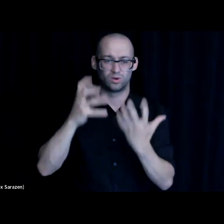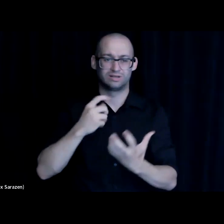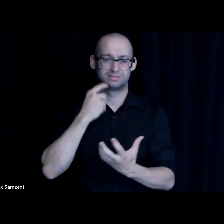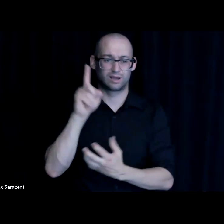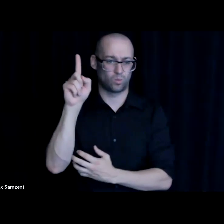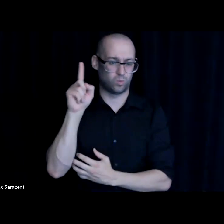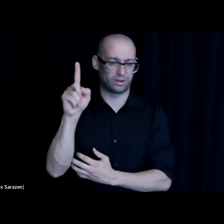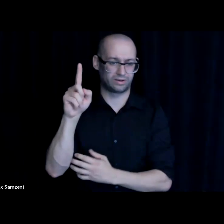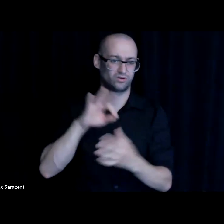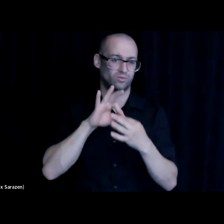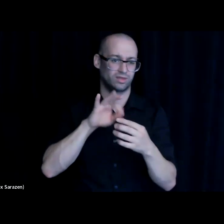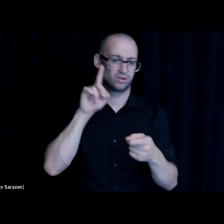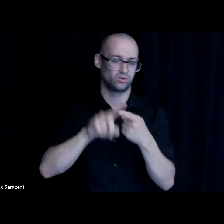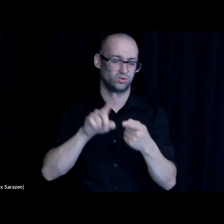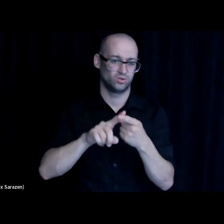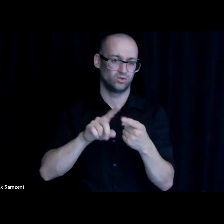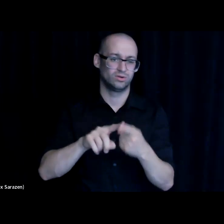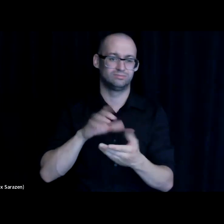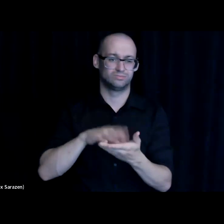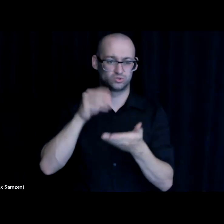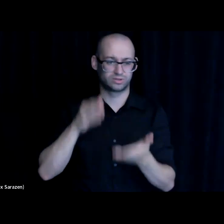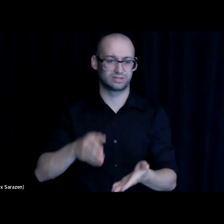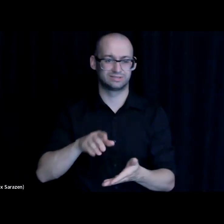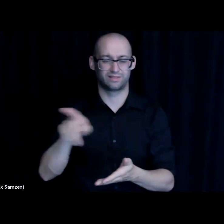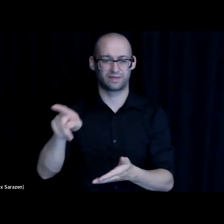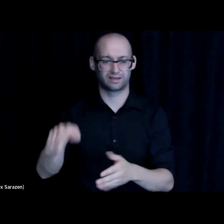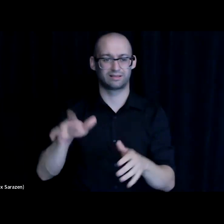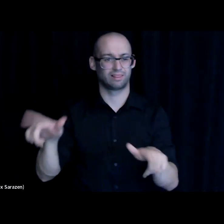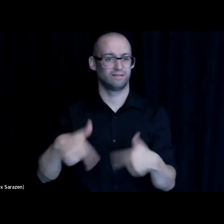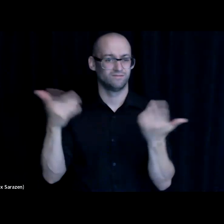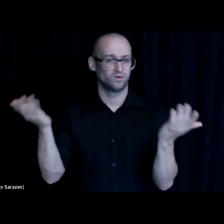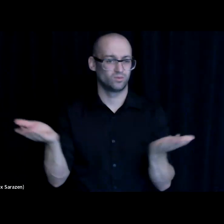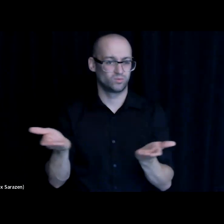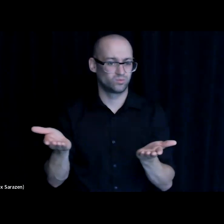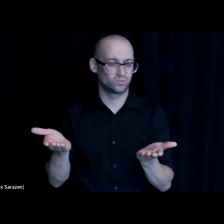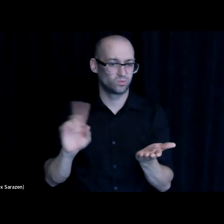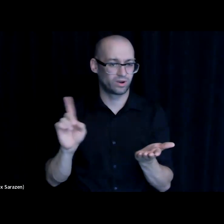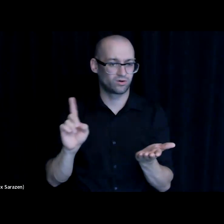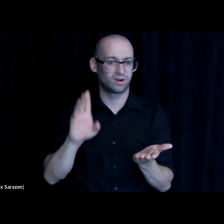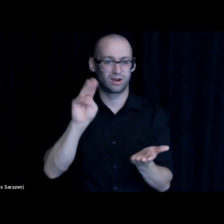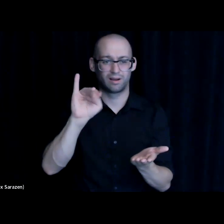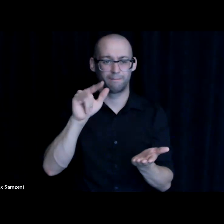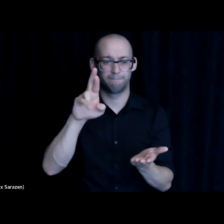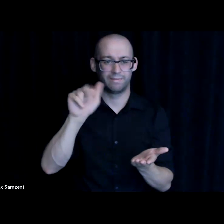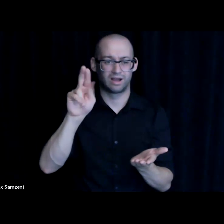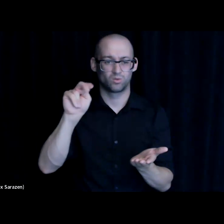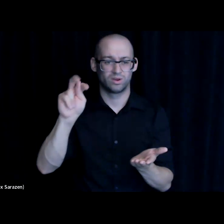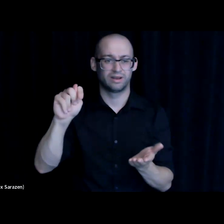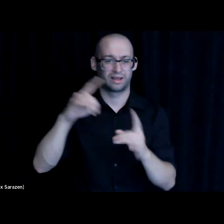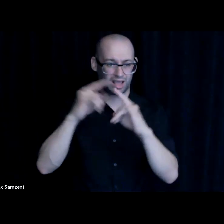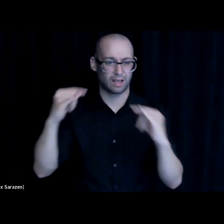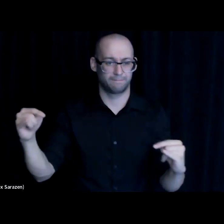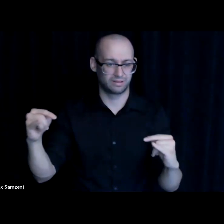was related to our students who reside at our migrant camps. We had